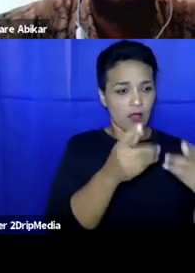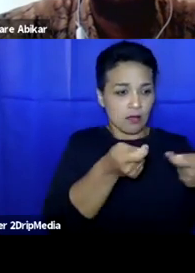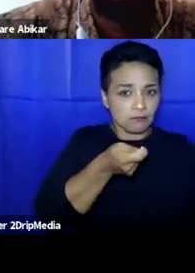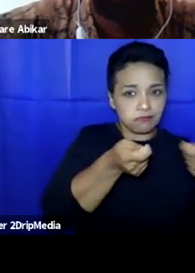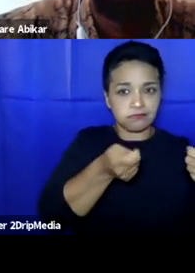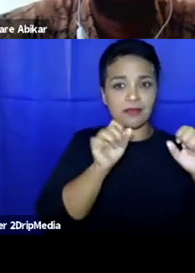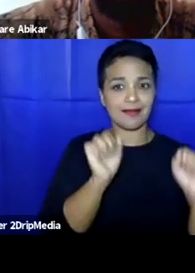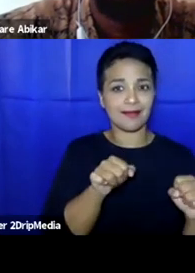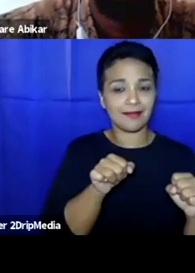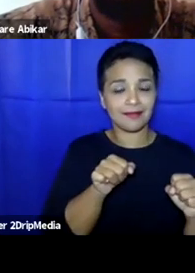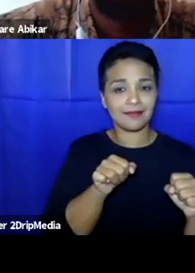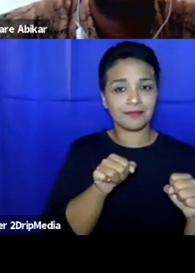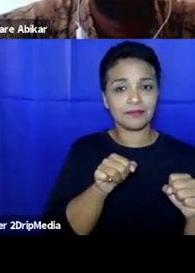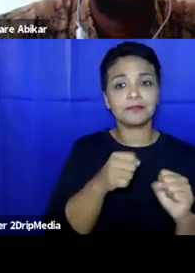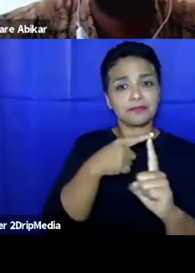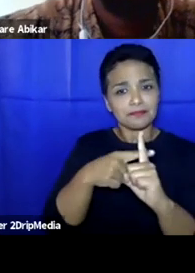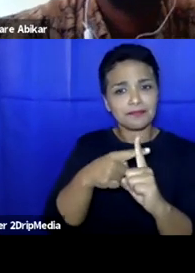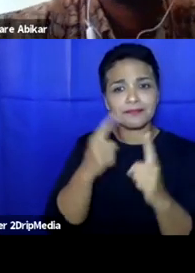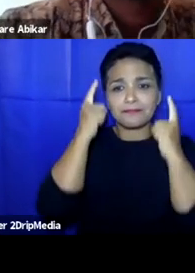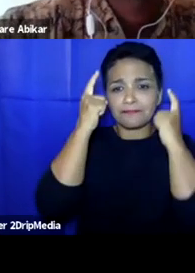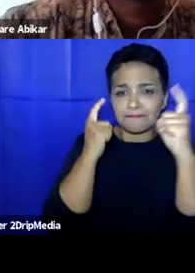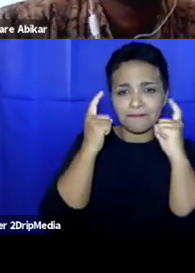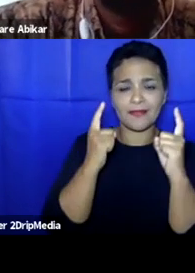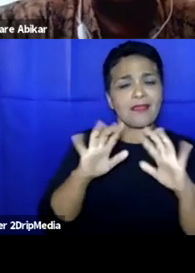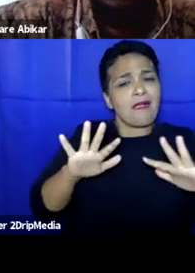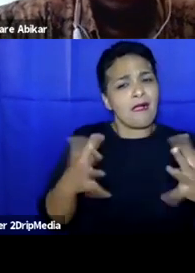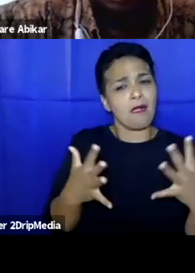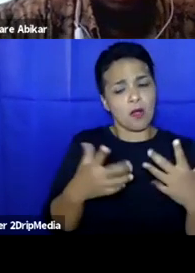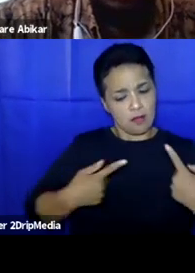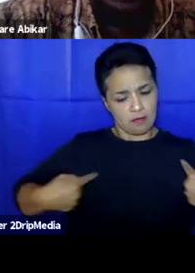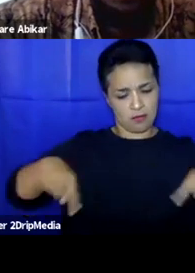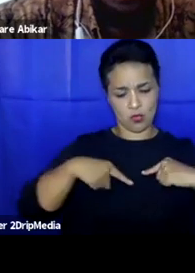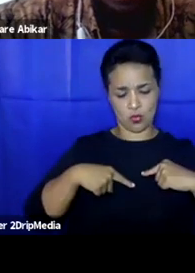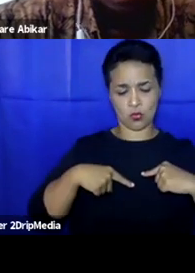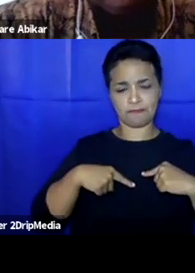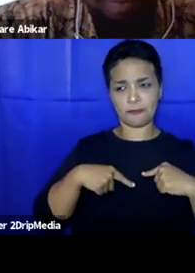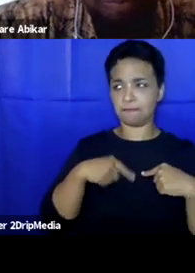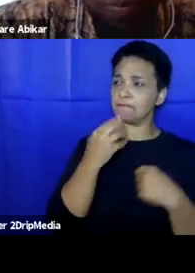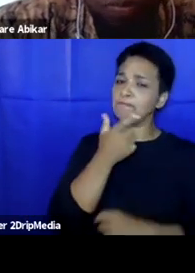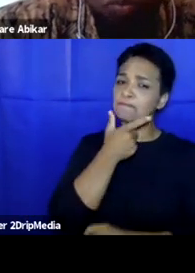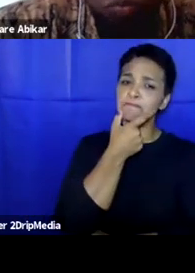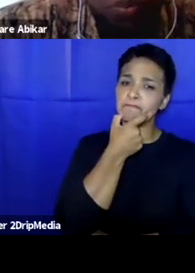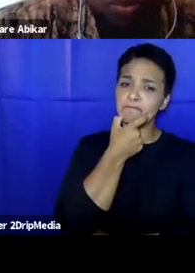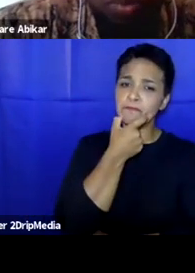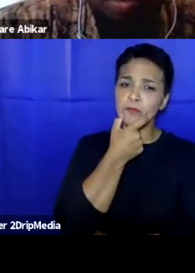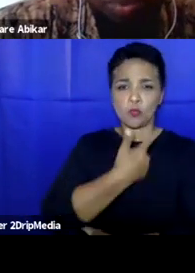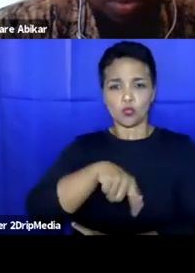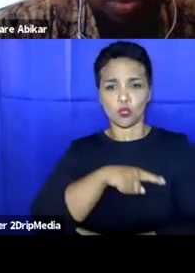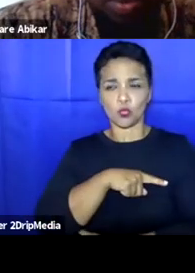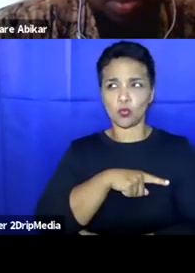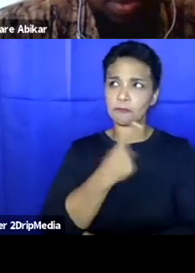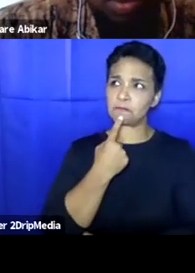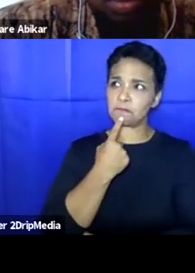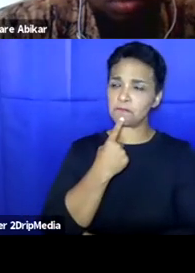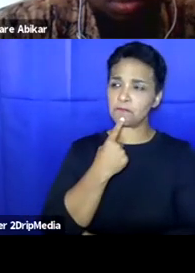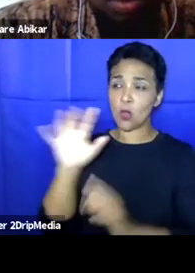about or thinking that we can essentially cut ourselves out from what is